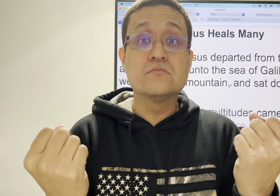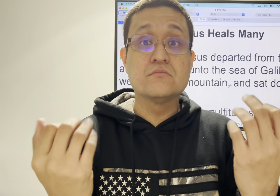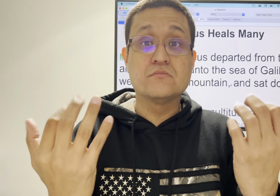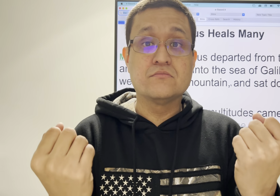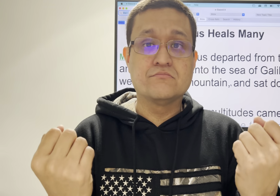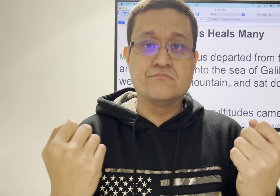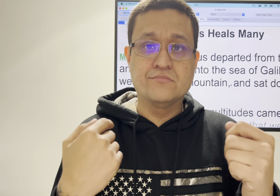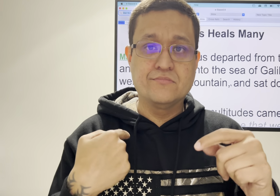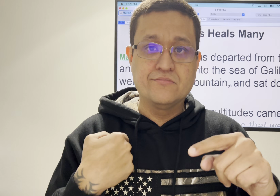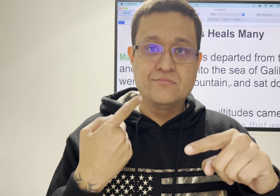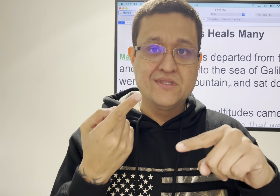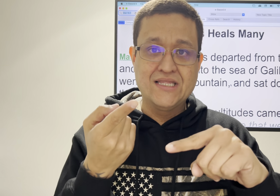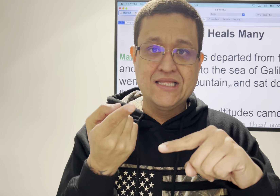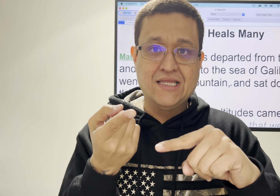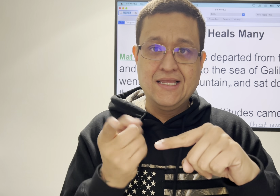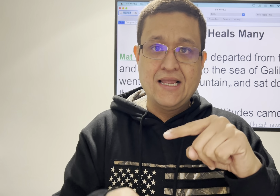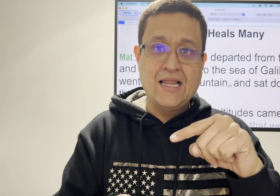If I teach without the Word of God,